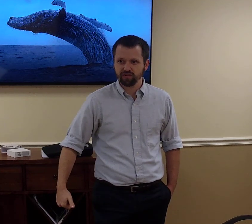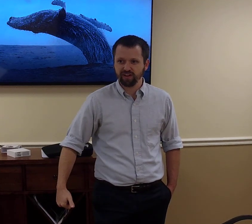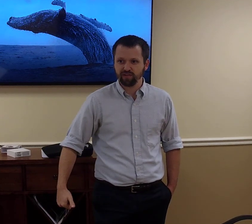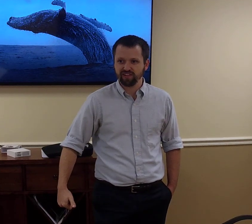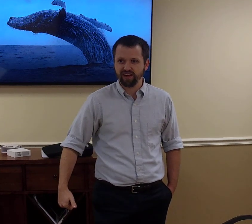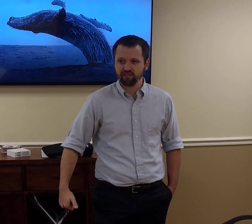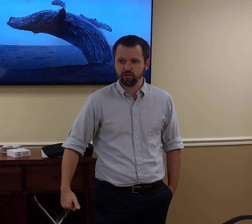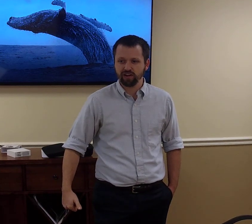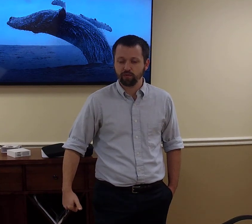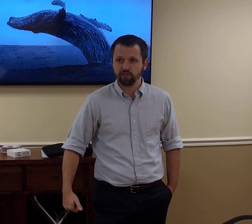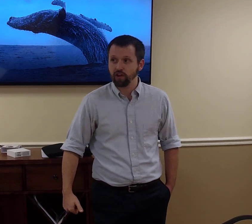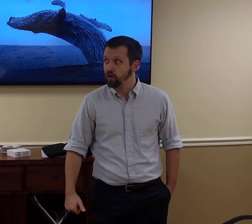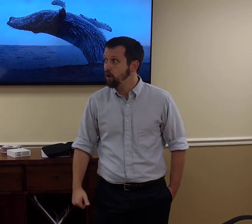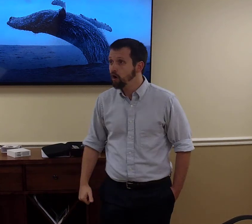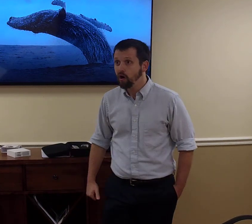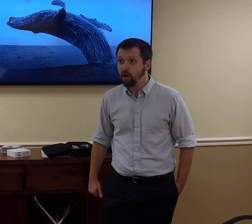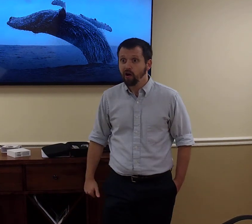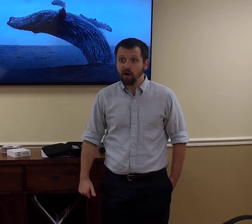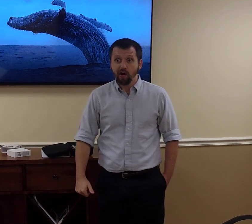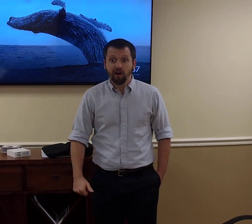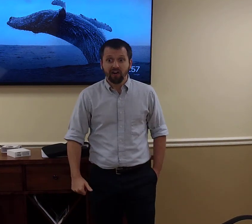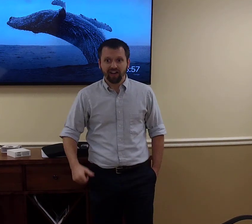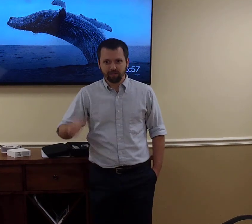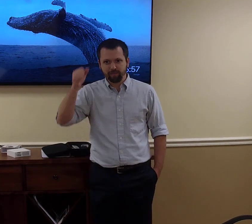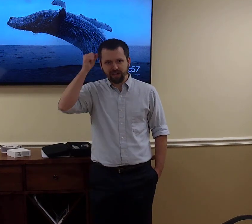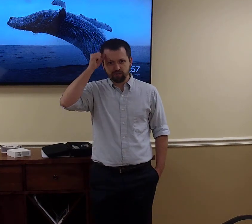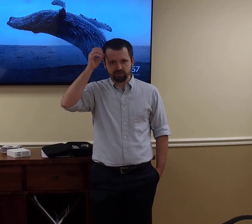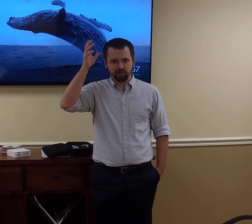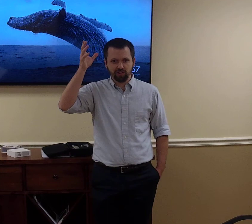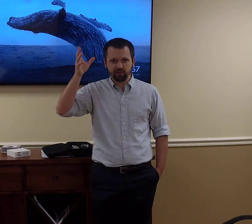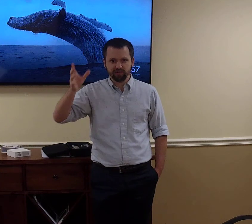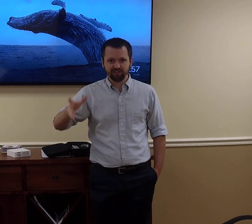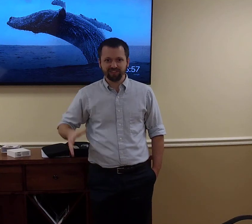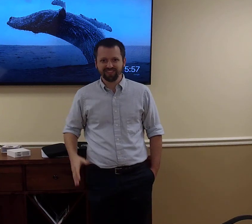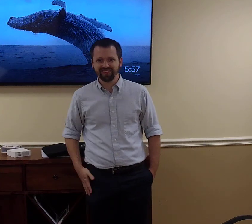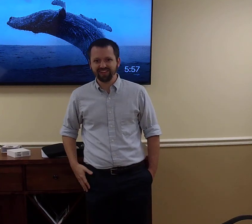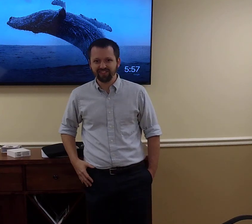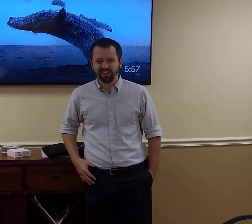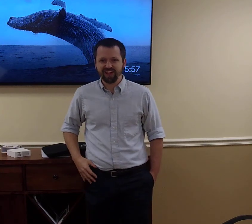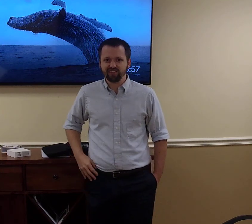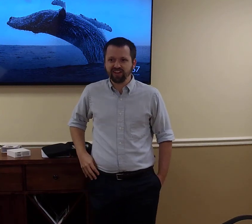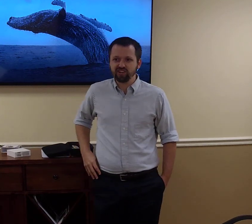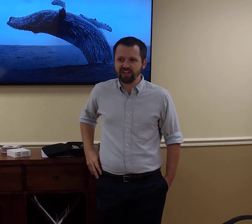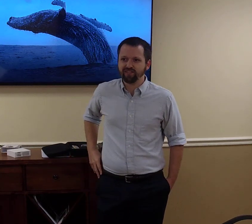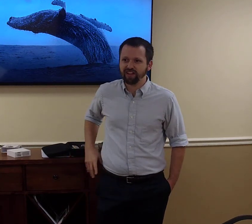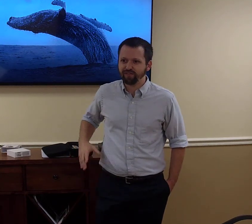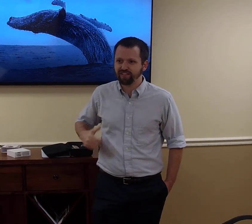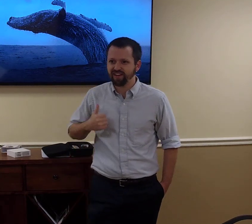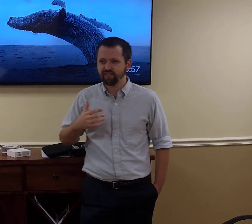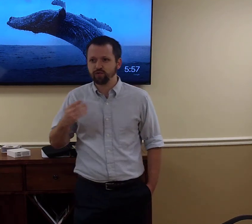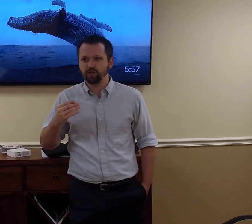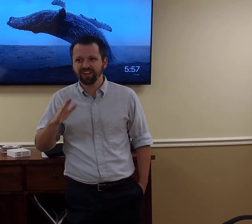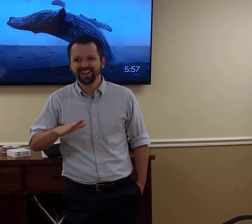I was in high school, and I was like, like my mind was just blown. It was, you know, like how dare she have a life outside of school?